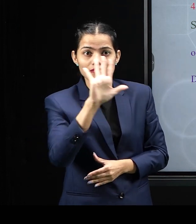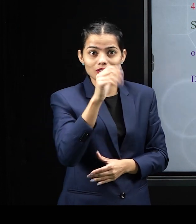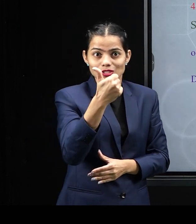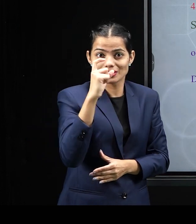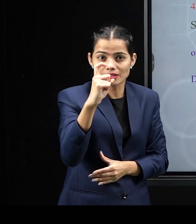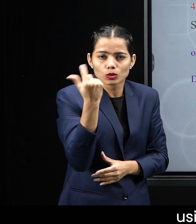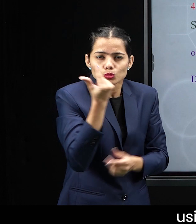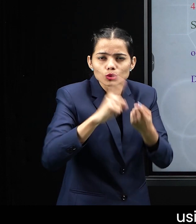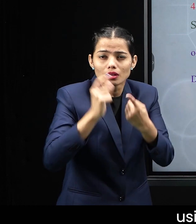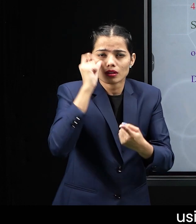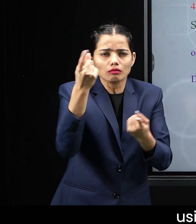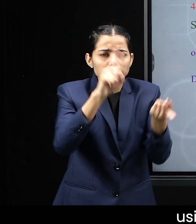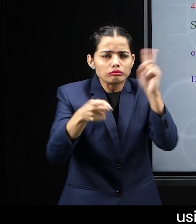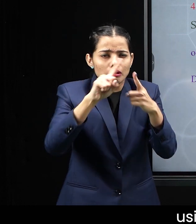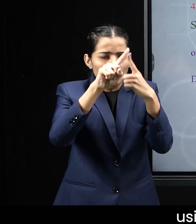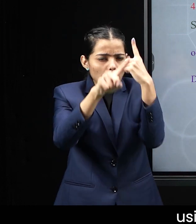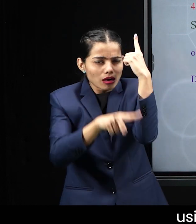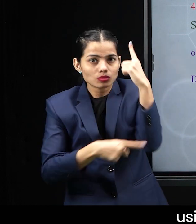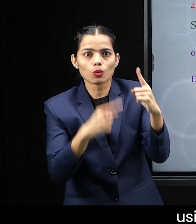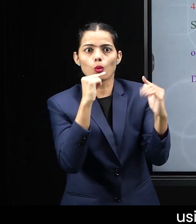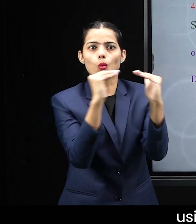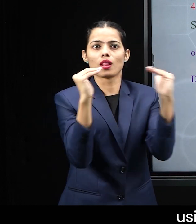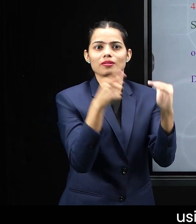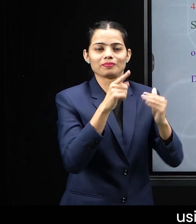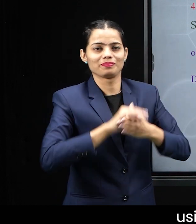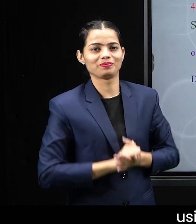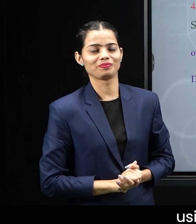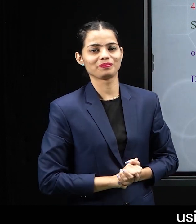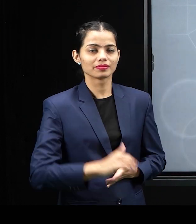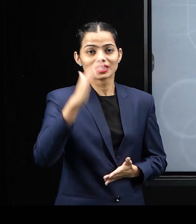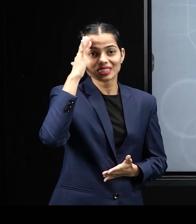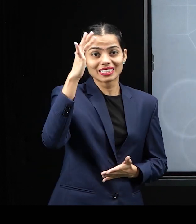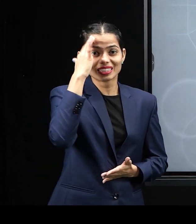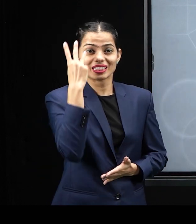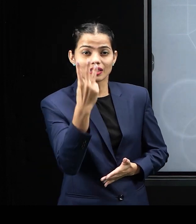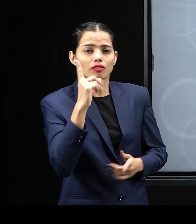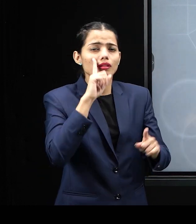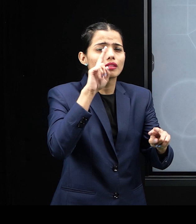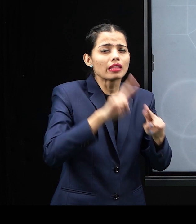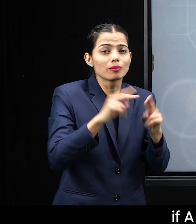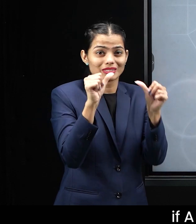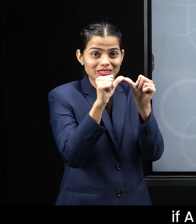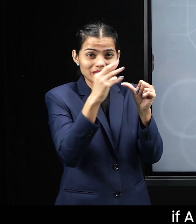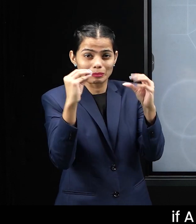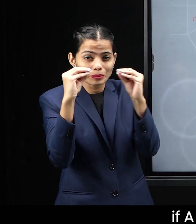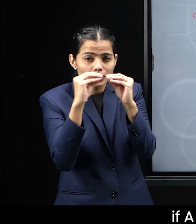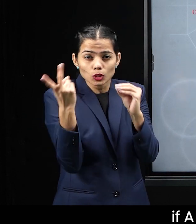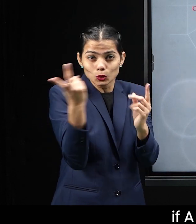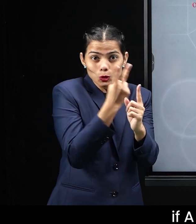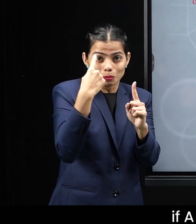567 using Euclid's division algorithm. Theorem 3. If A and B are